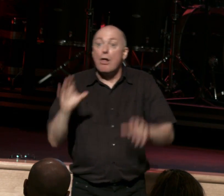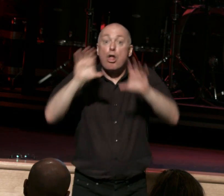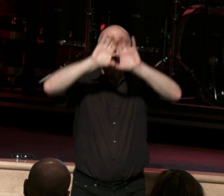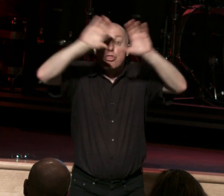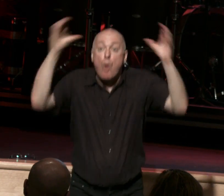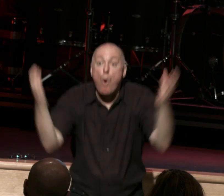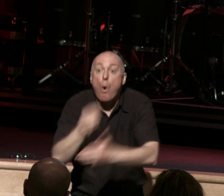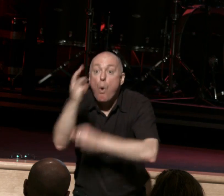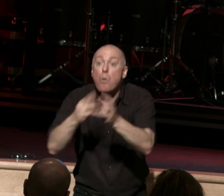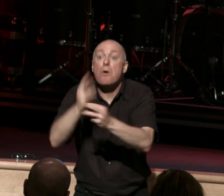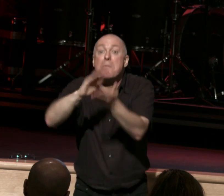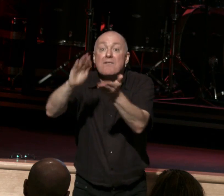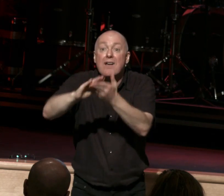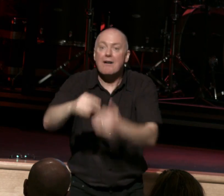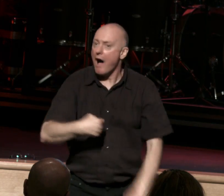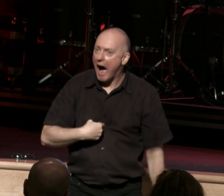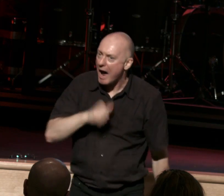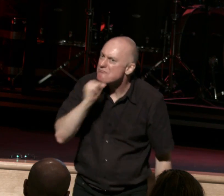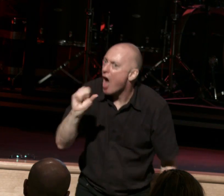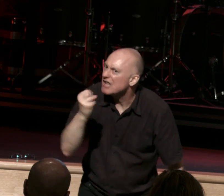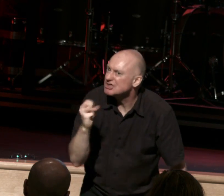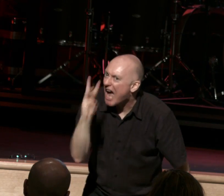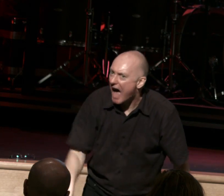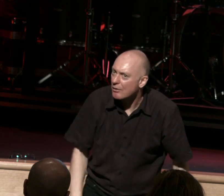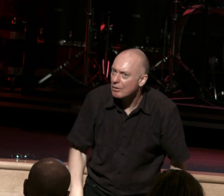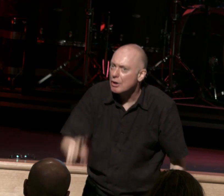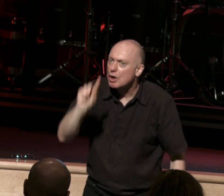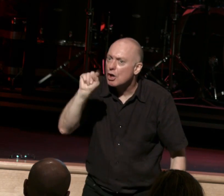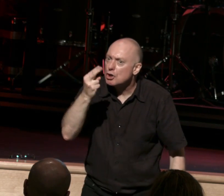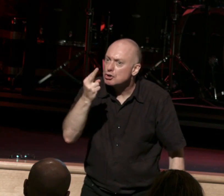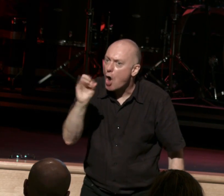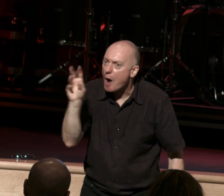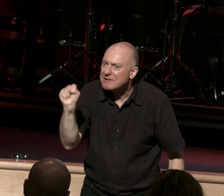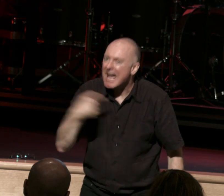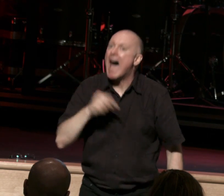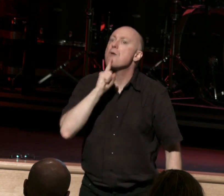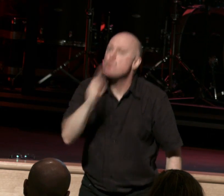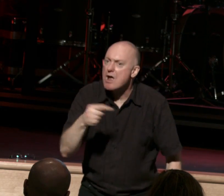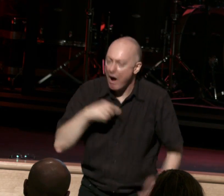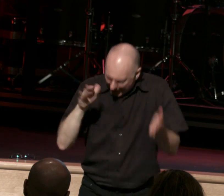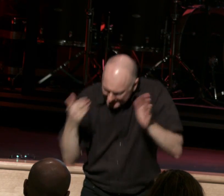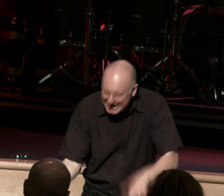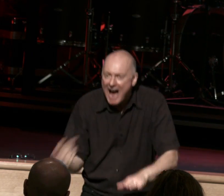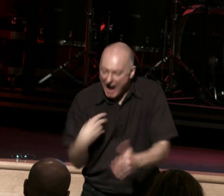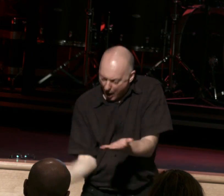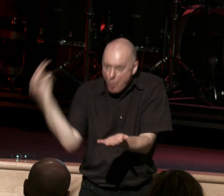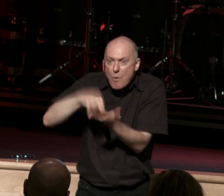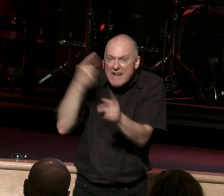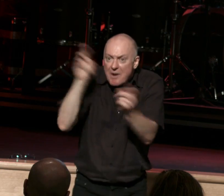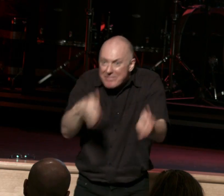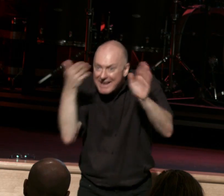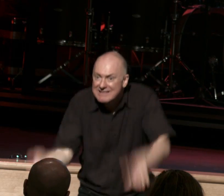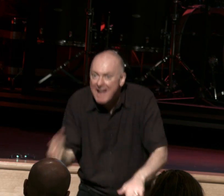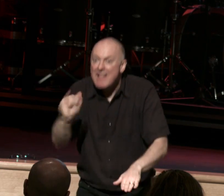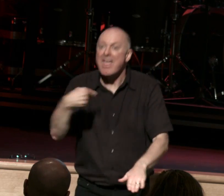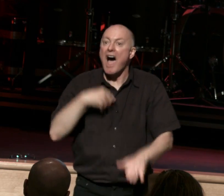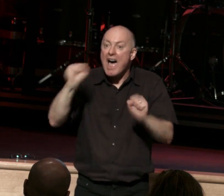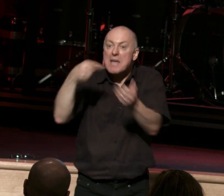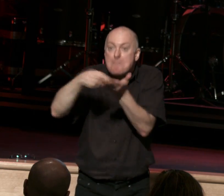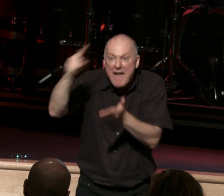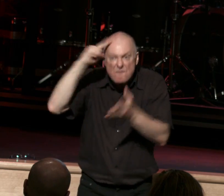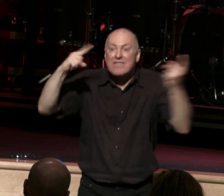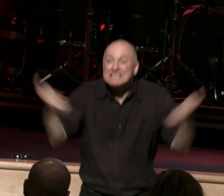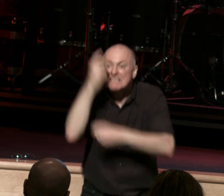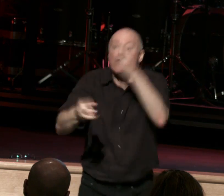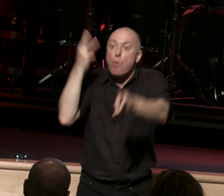spilt it that the whole world would be forgiven. Thomas, I am not a shadow. Thomas, I am real. I have died, and I have been raised from the dead that